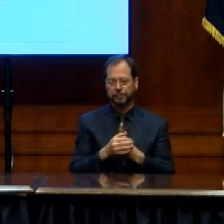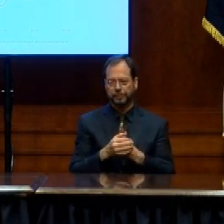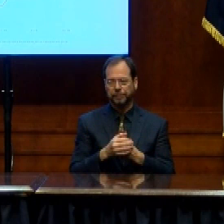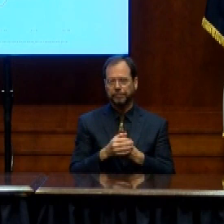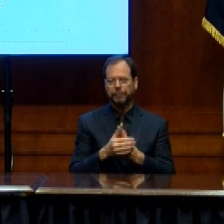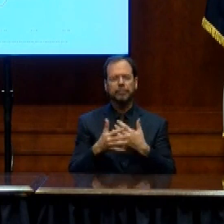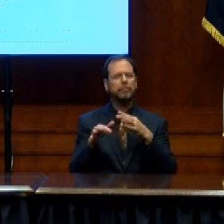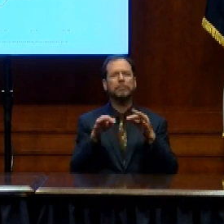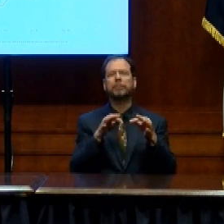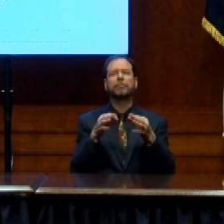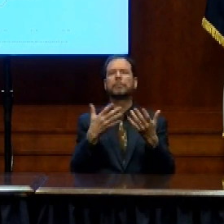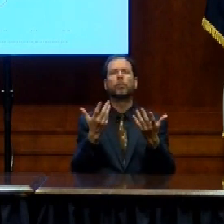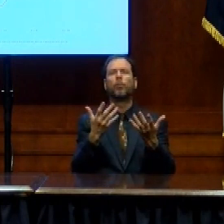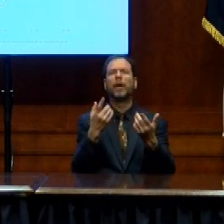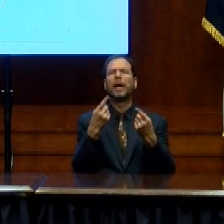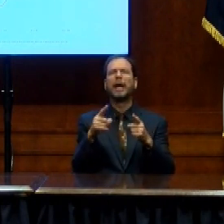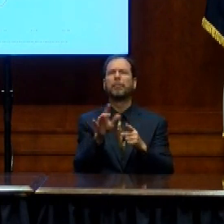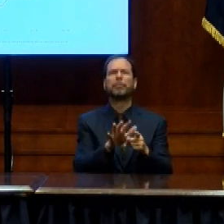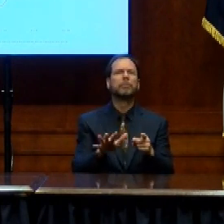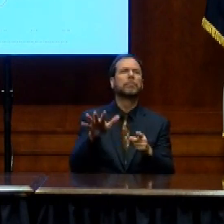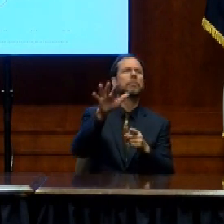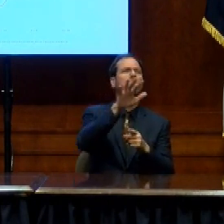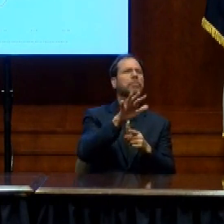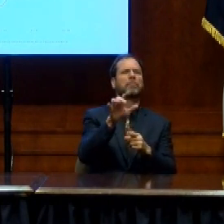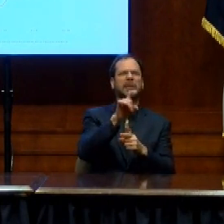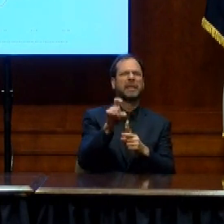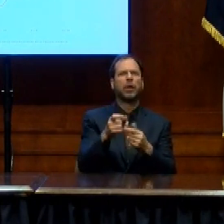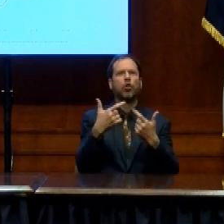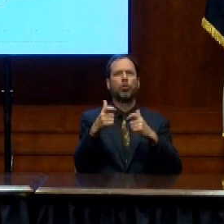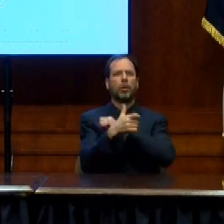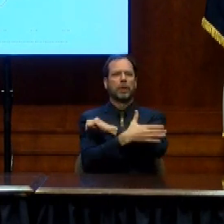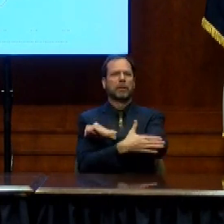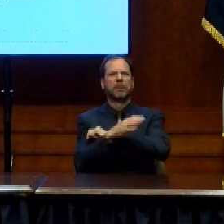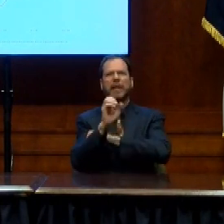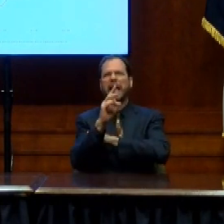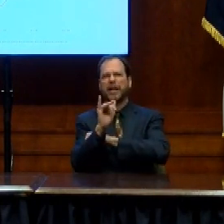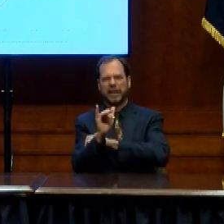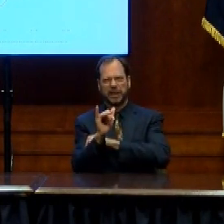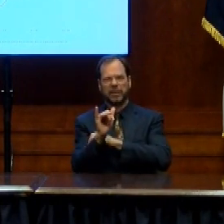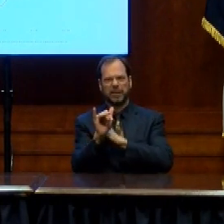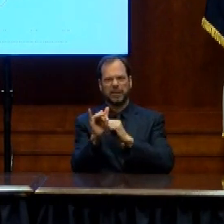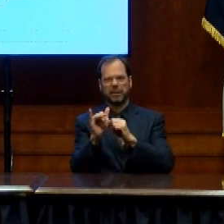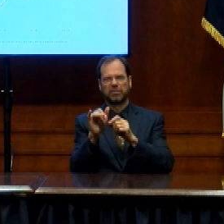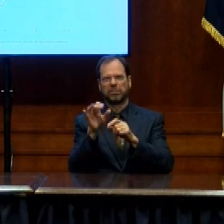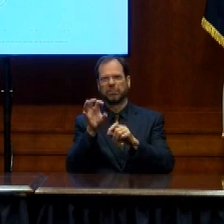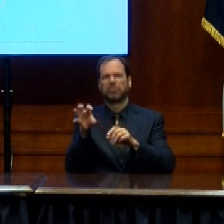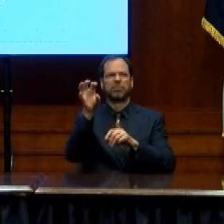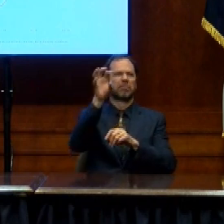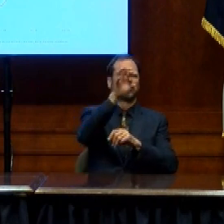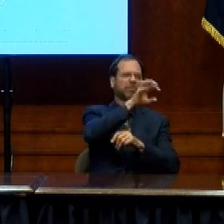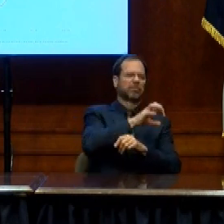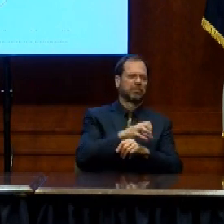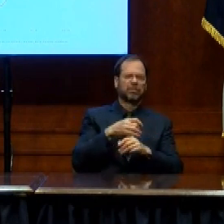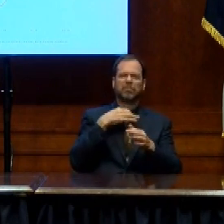information from around the state of Texas, from all of the large counties, sharing everything that I just talked about except